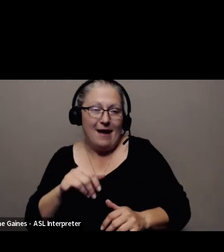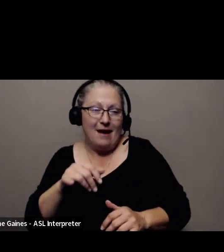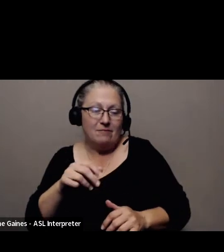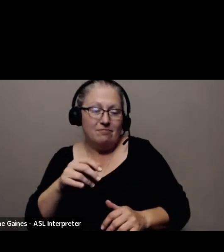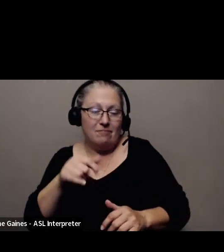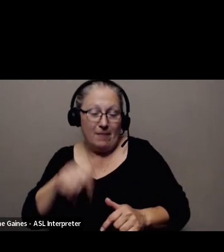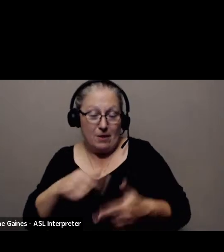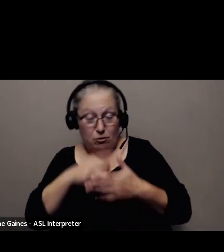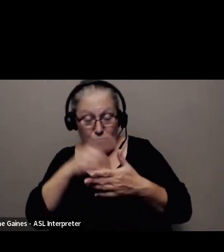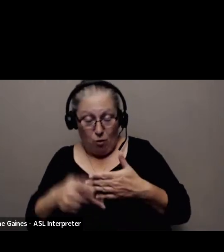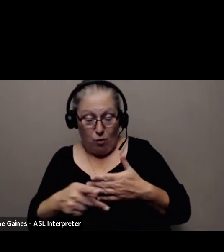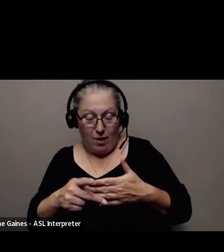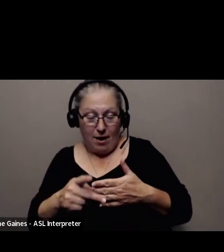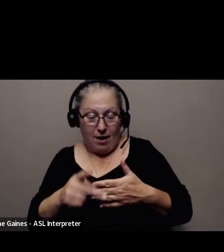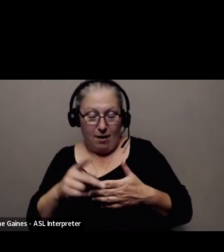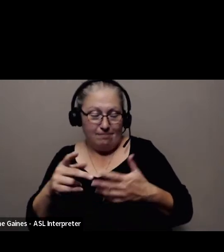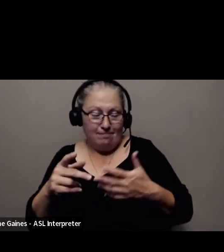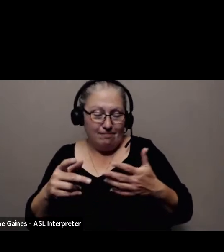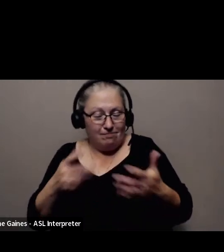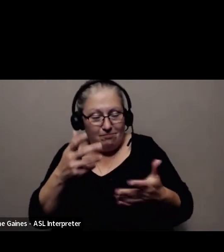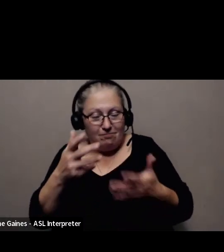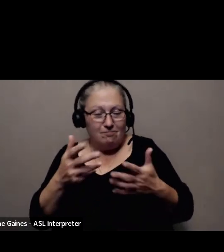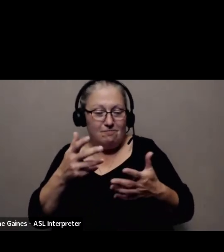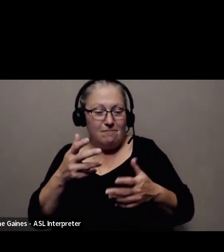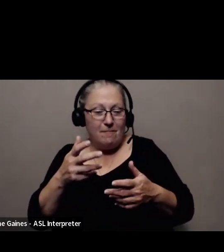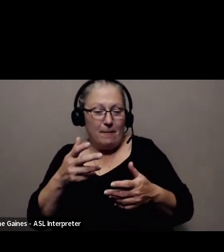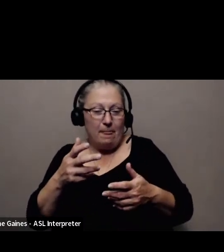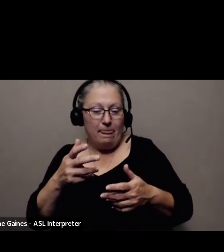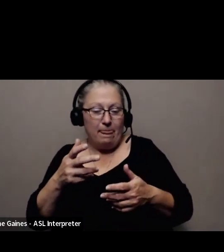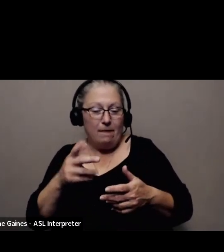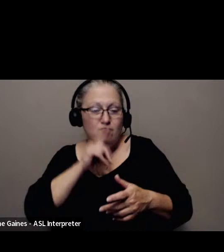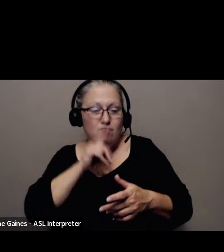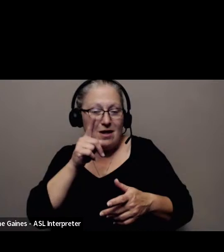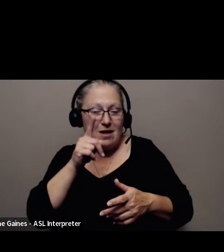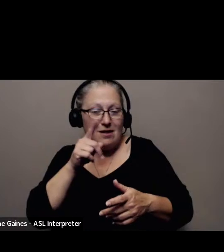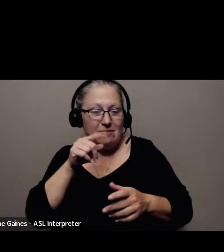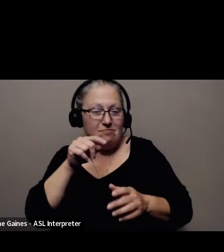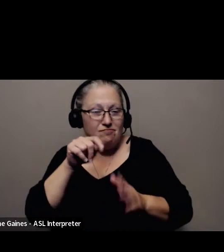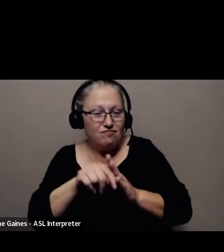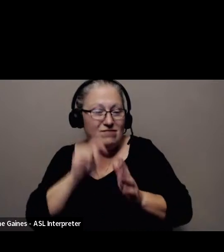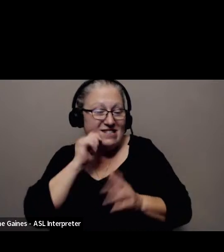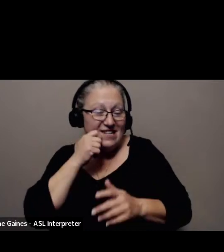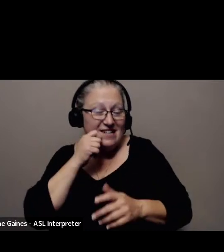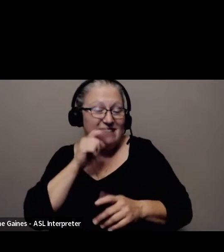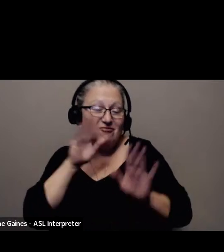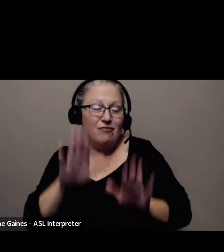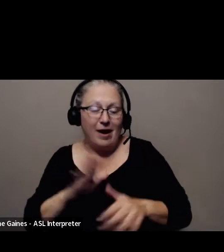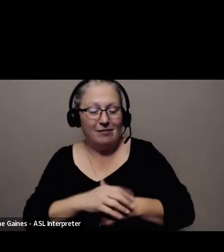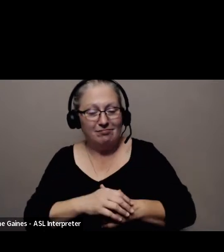this program was like really dense and like really neat. So it was really great.